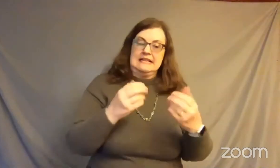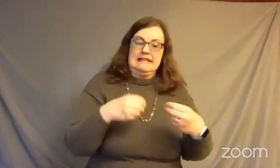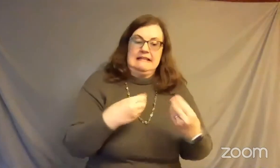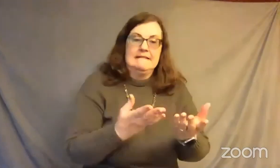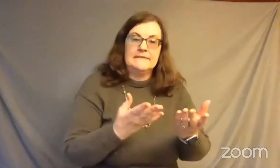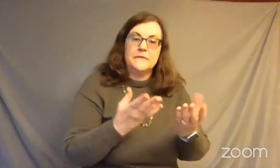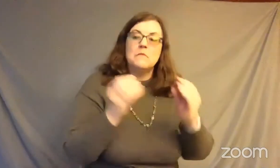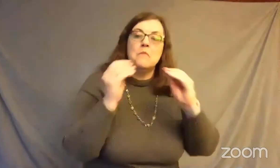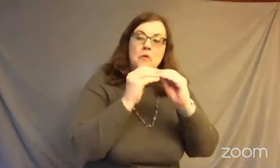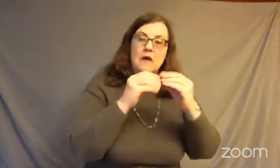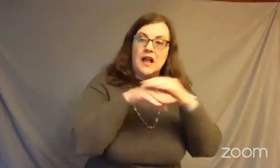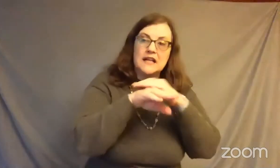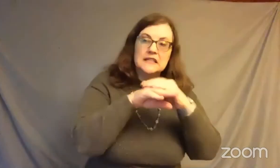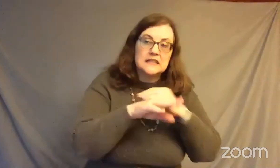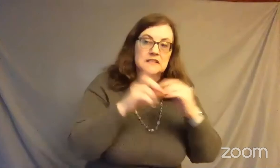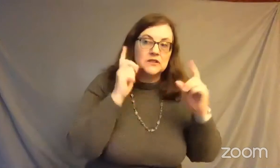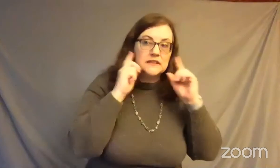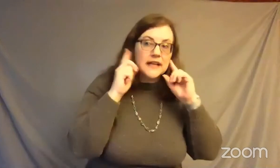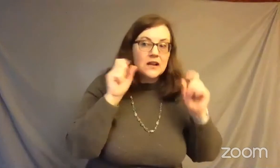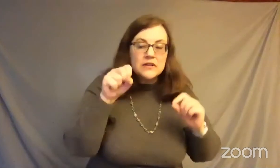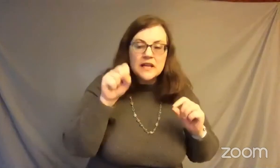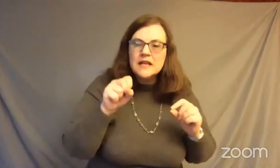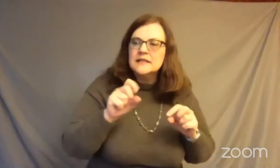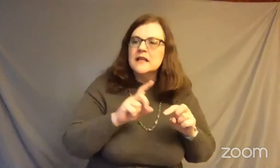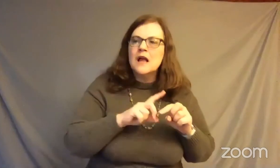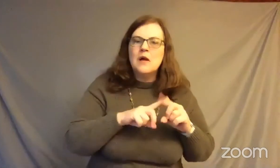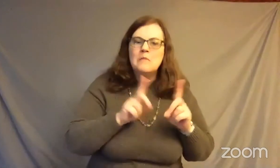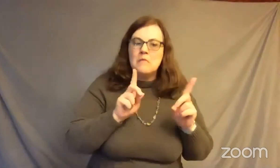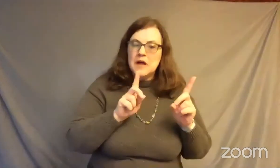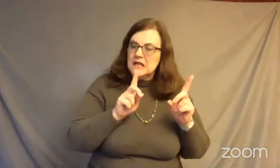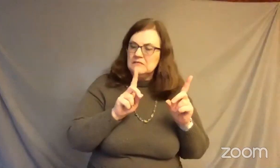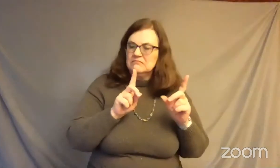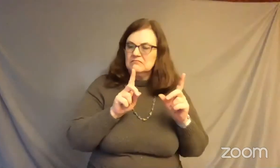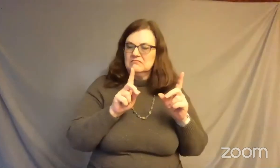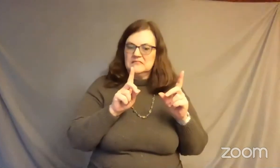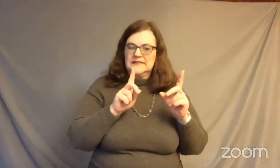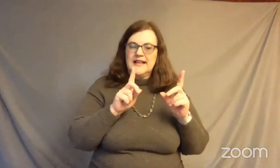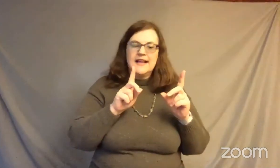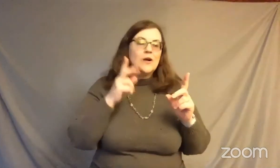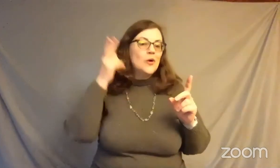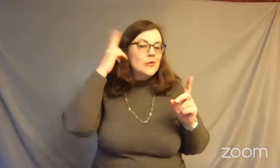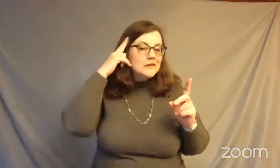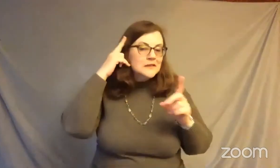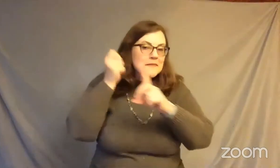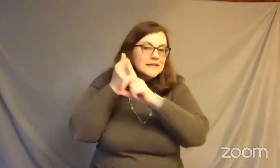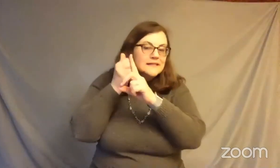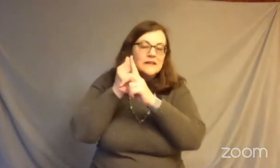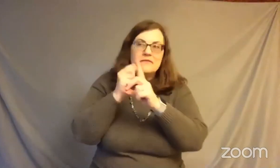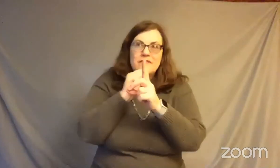Often today we're seeing children given cochlear implants and assistive technologies, and in some ways that might help with